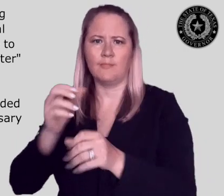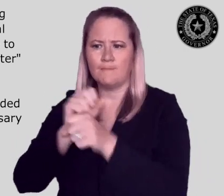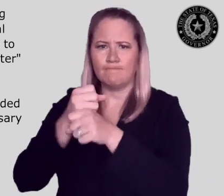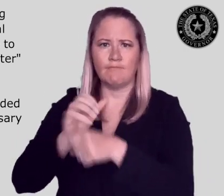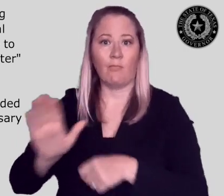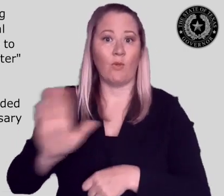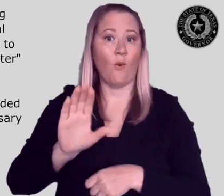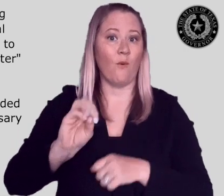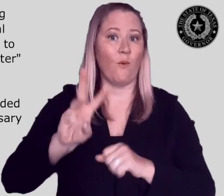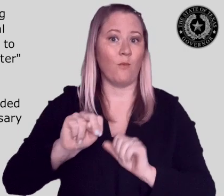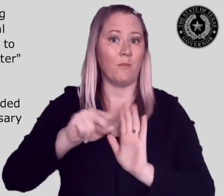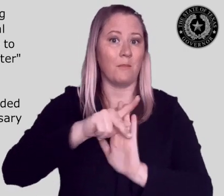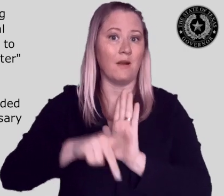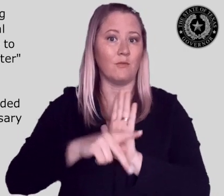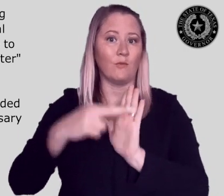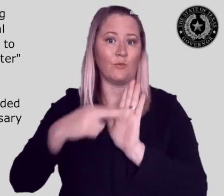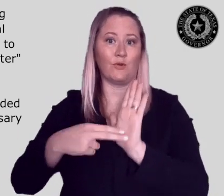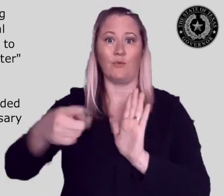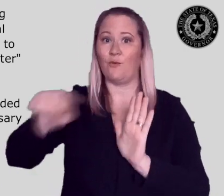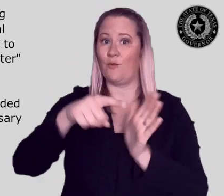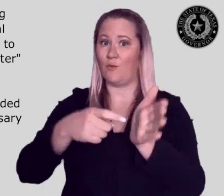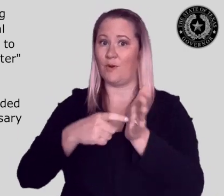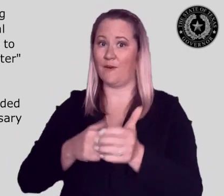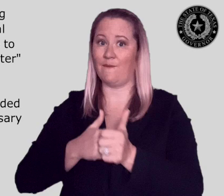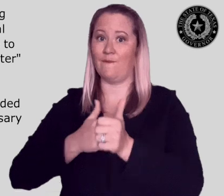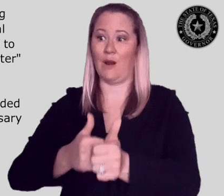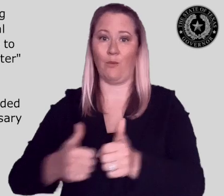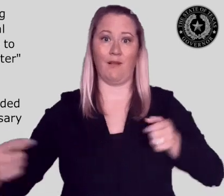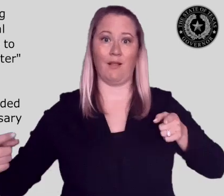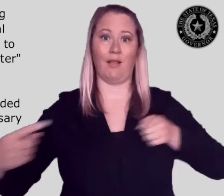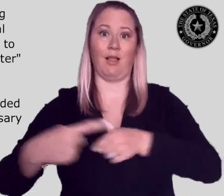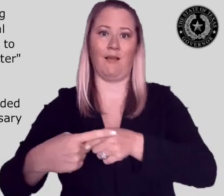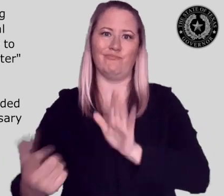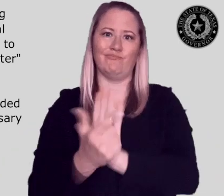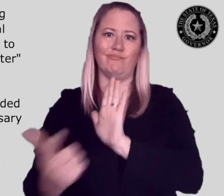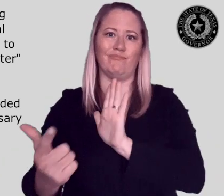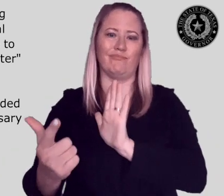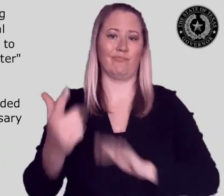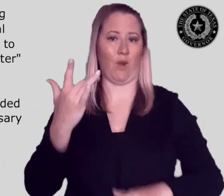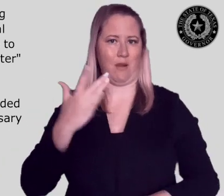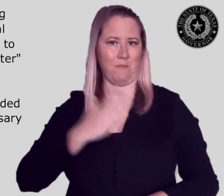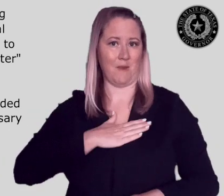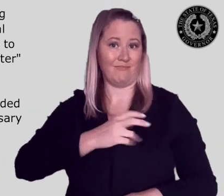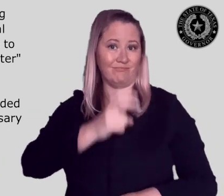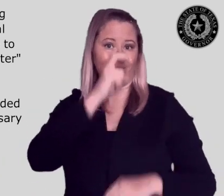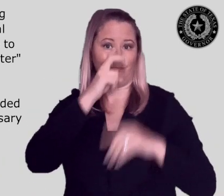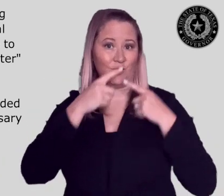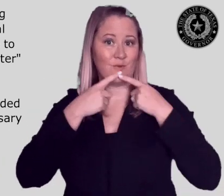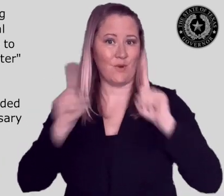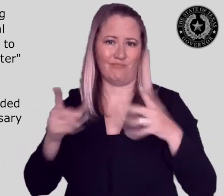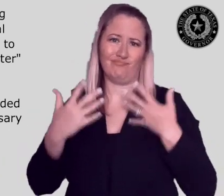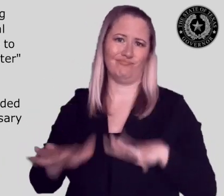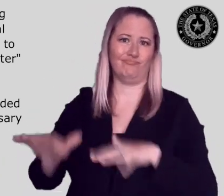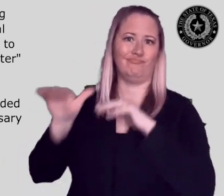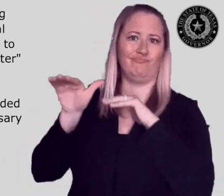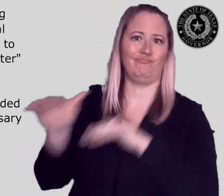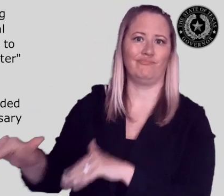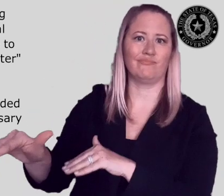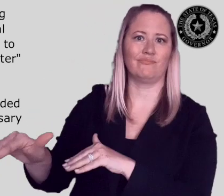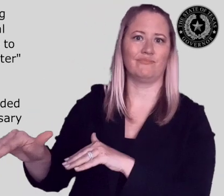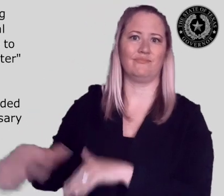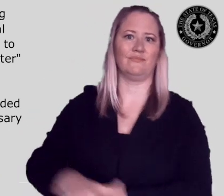and that all relevant statutes are suspended to the extent necessary to preclude inconsistent local